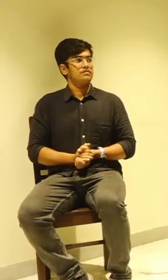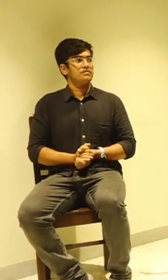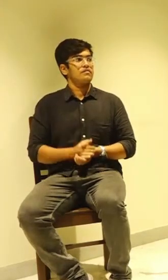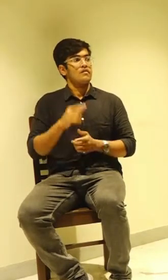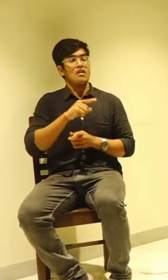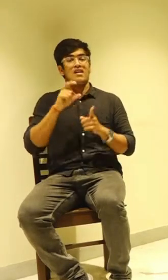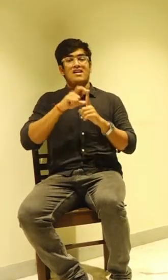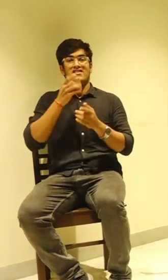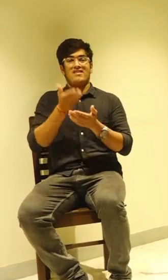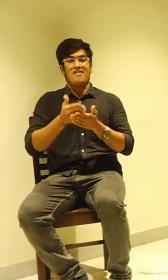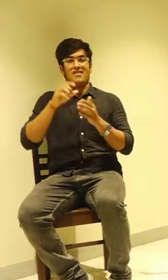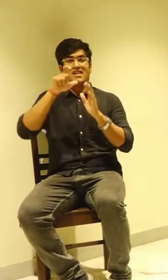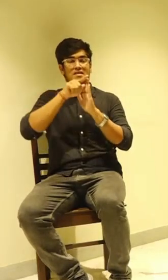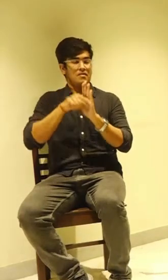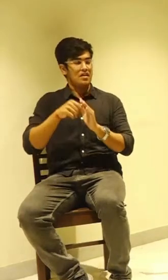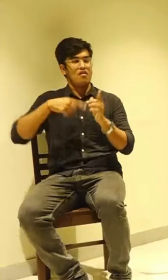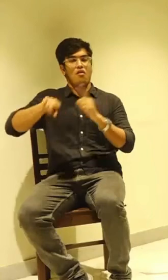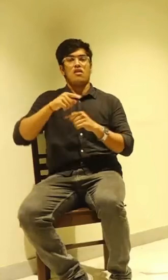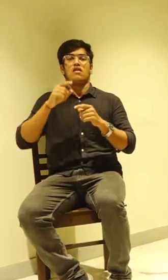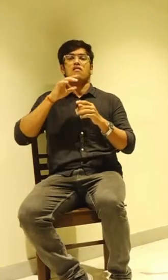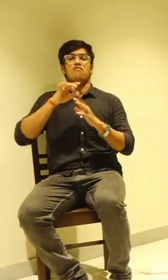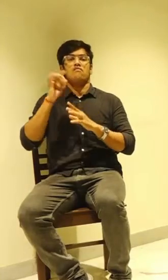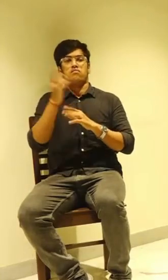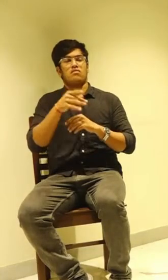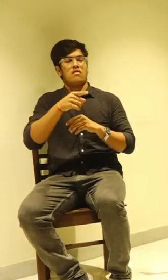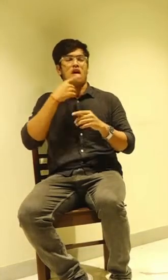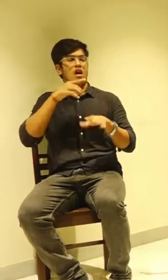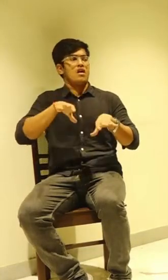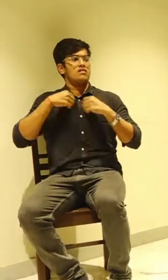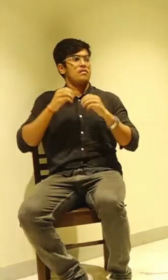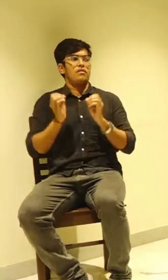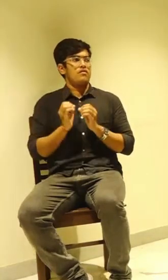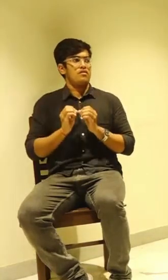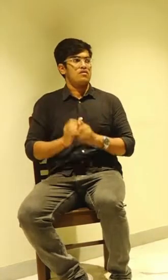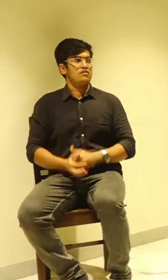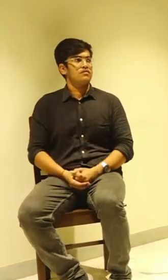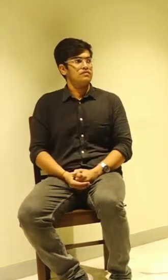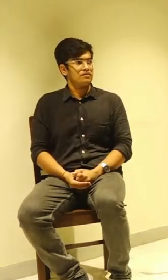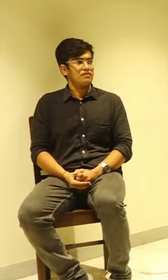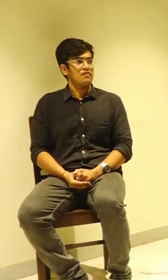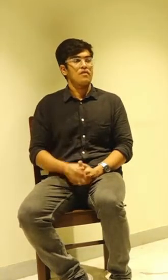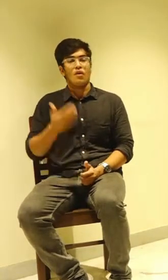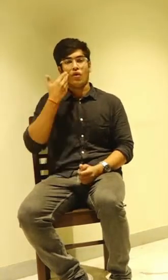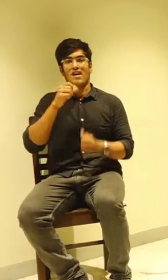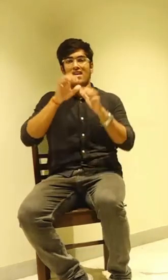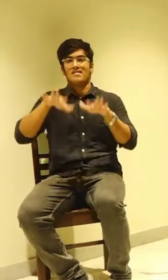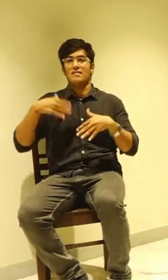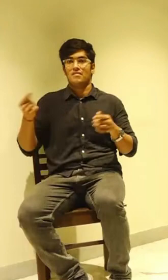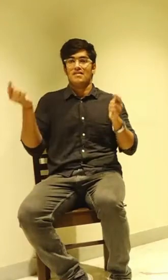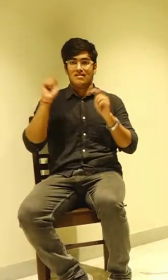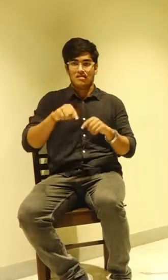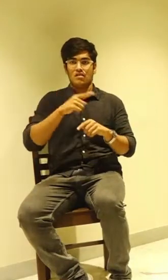this advice, and they went against it. And when it came to the assembly, Aladi Krishnaswamy